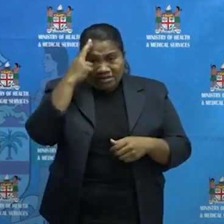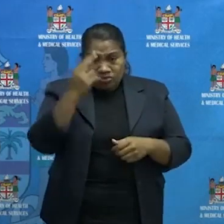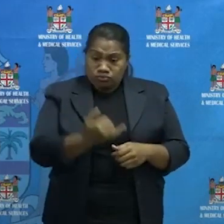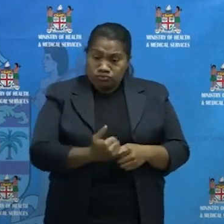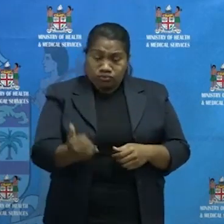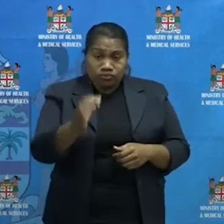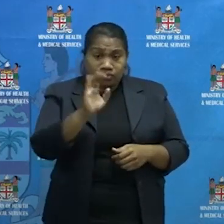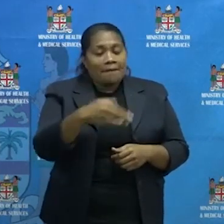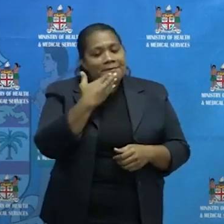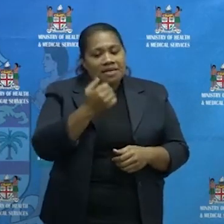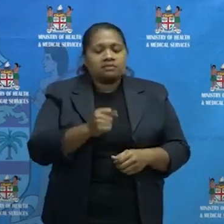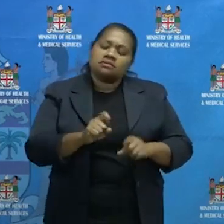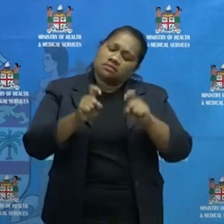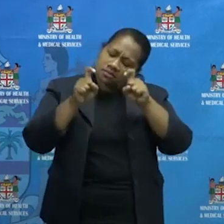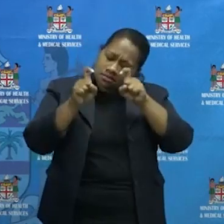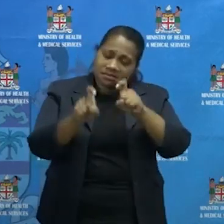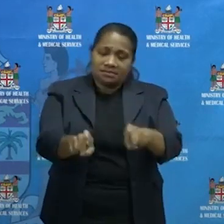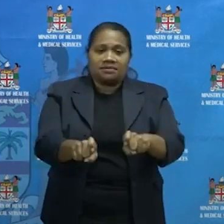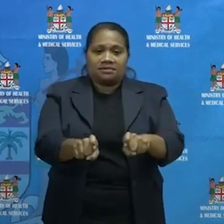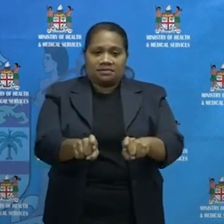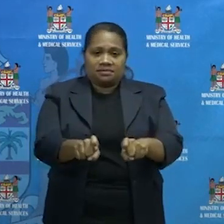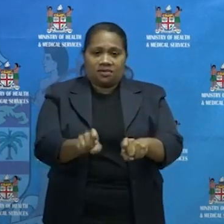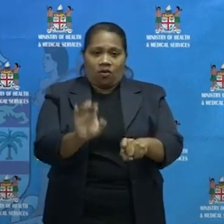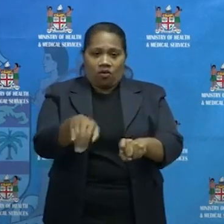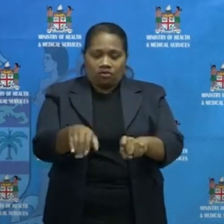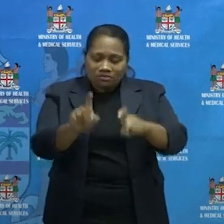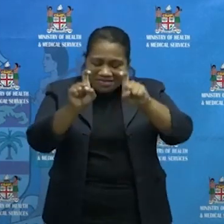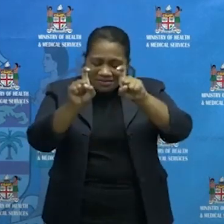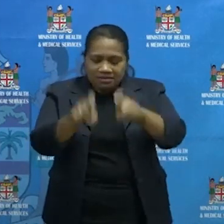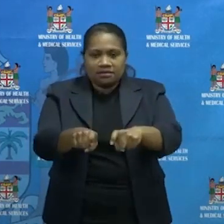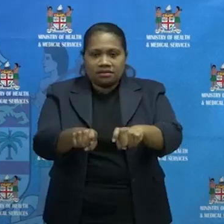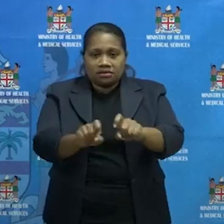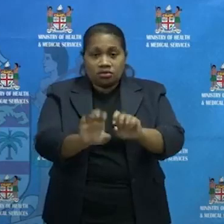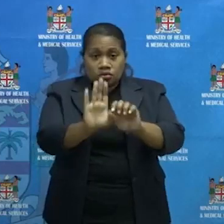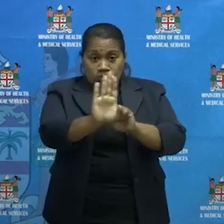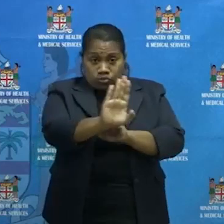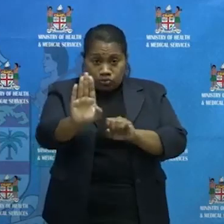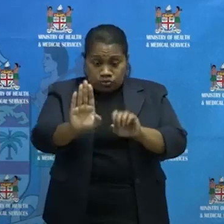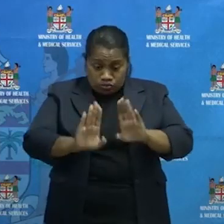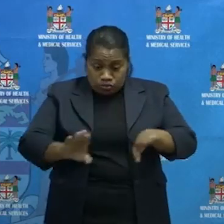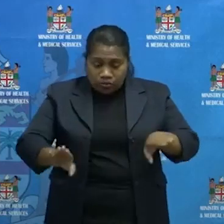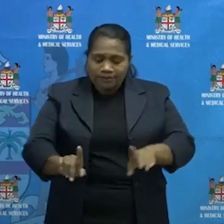house. Stay home. Keep your children at home.